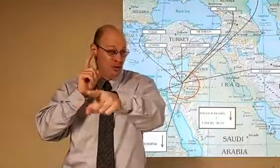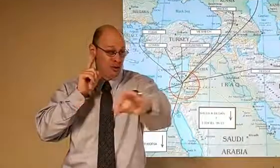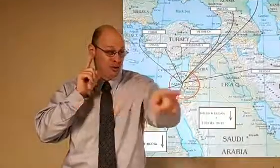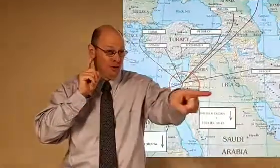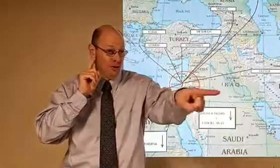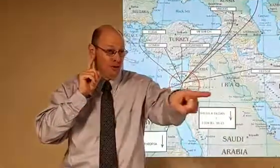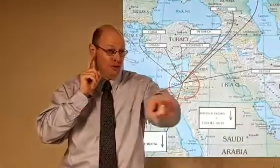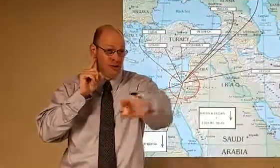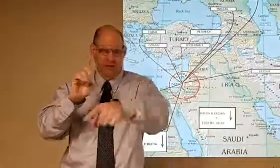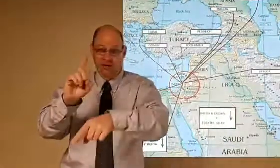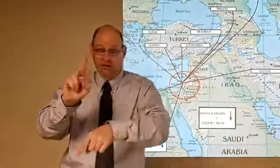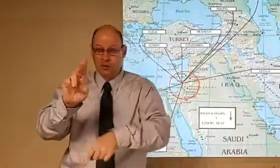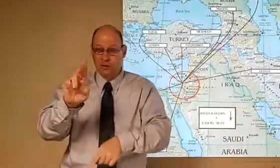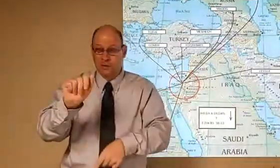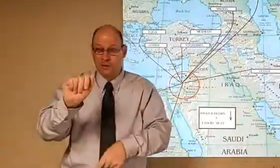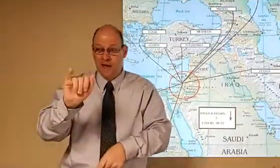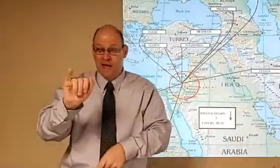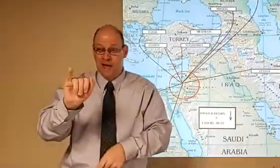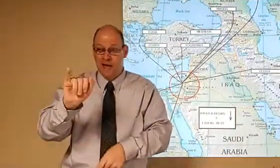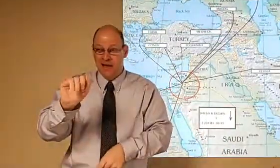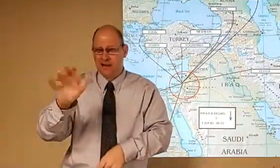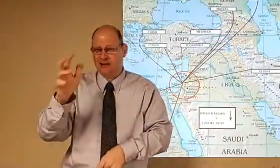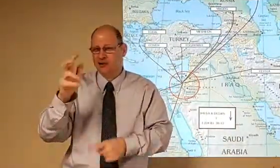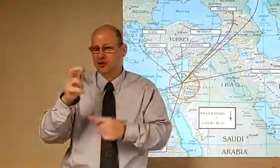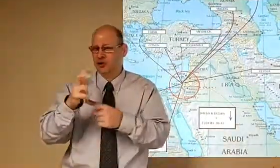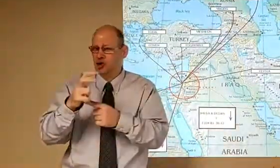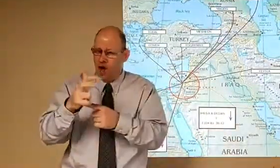DHABI. Have you heard of this country?